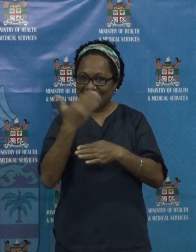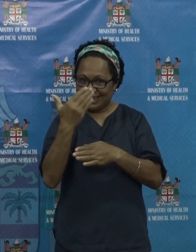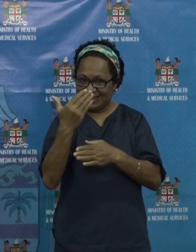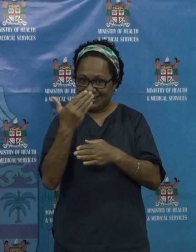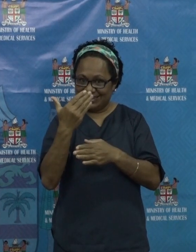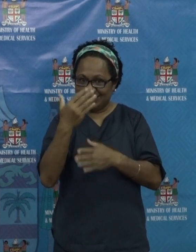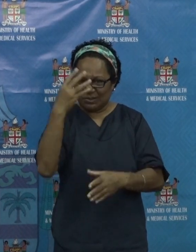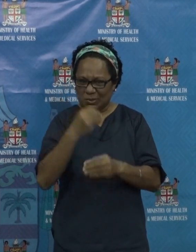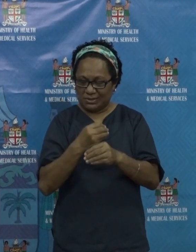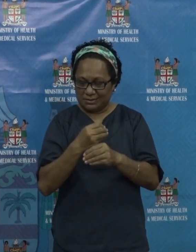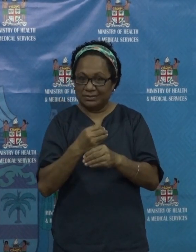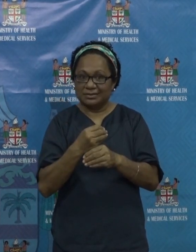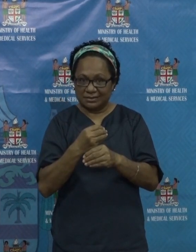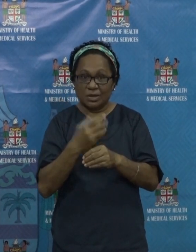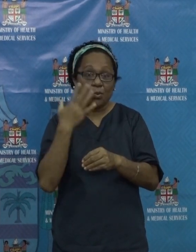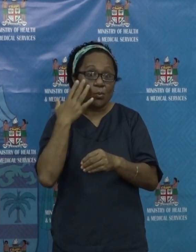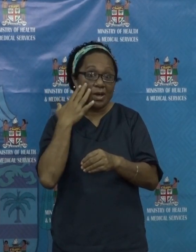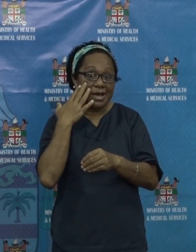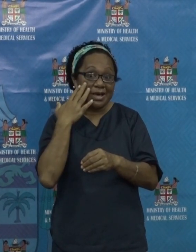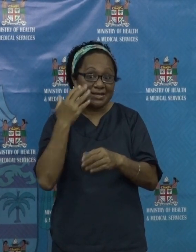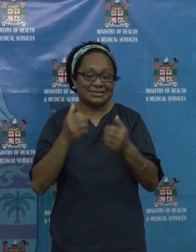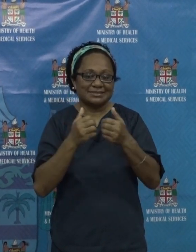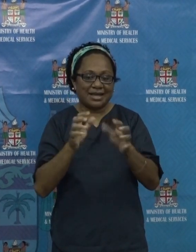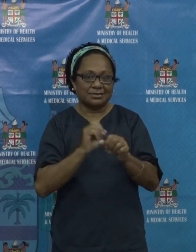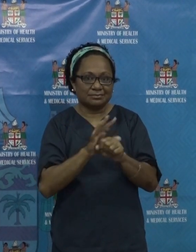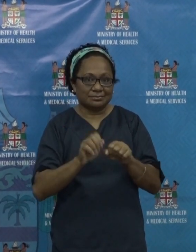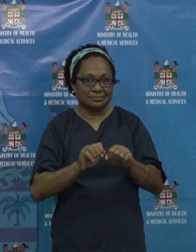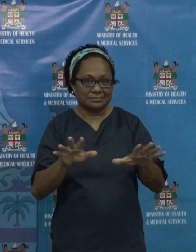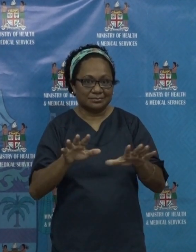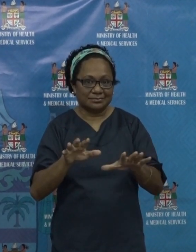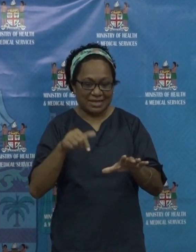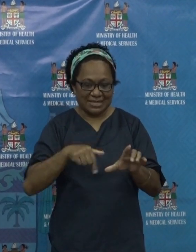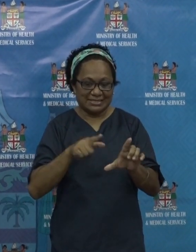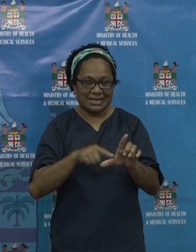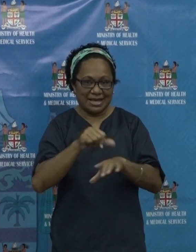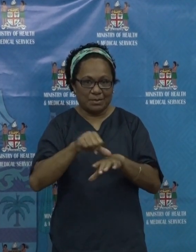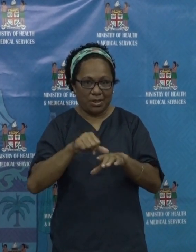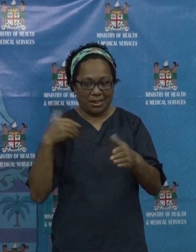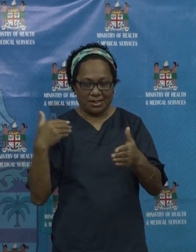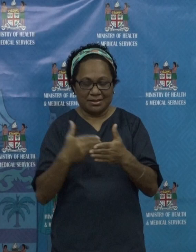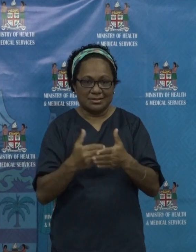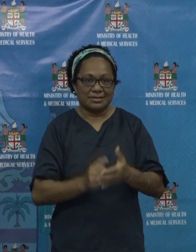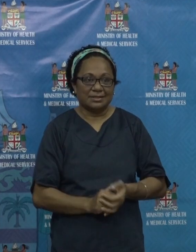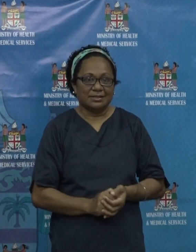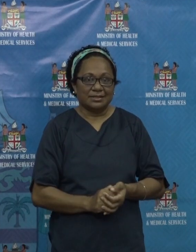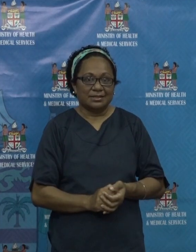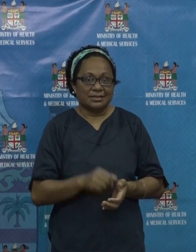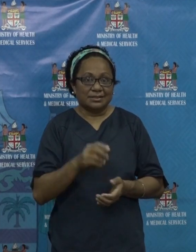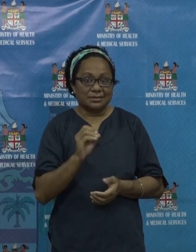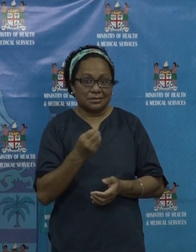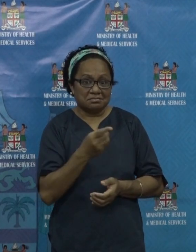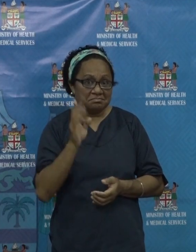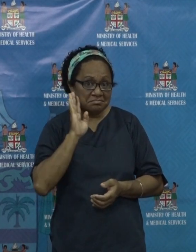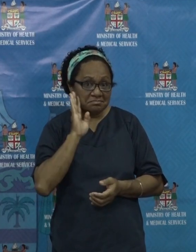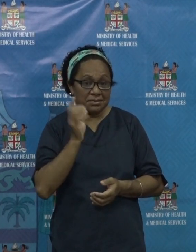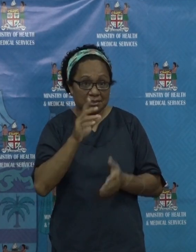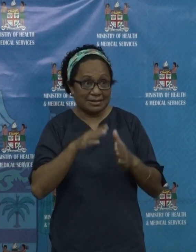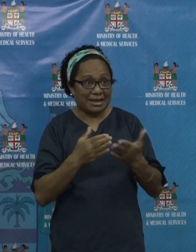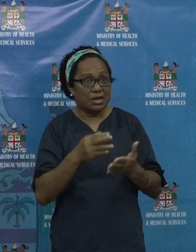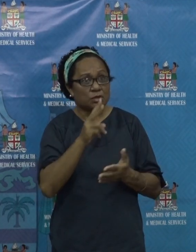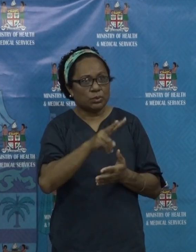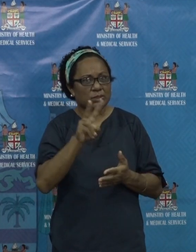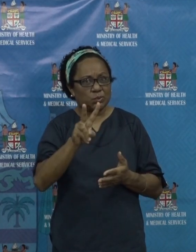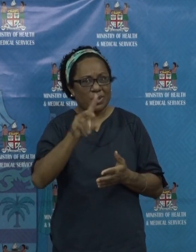day of the current outbreak. And as we have heard, we've now recorded more than